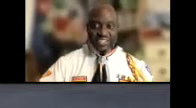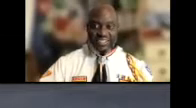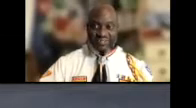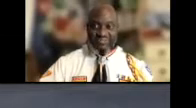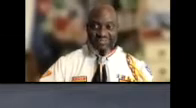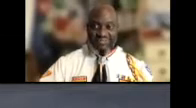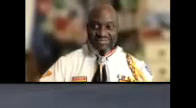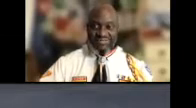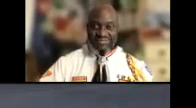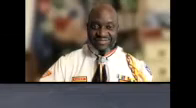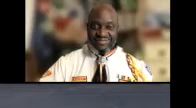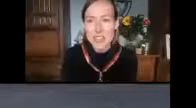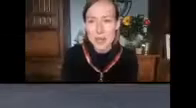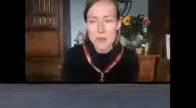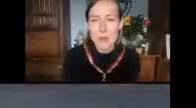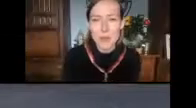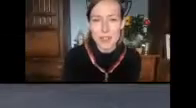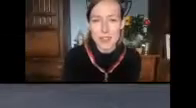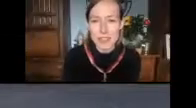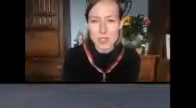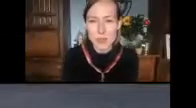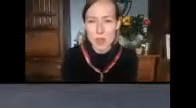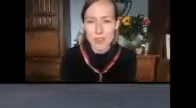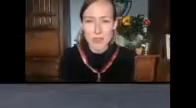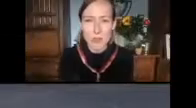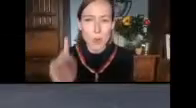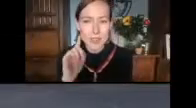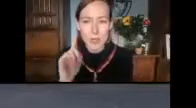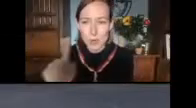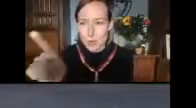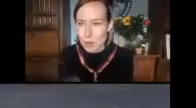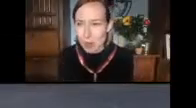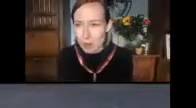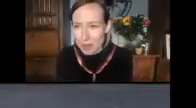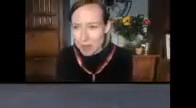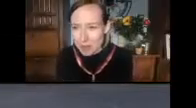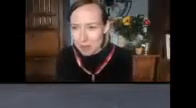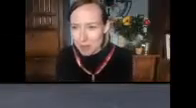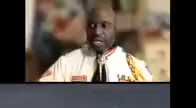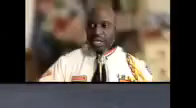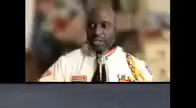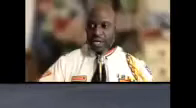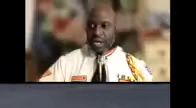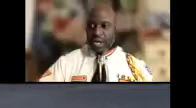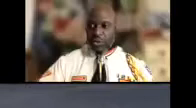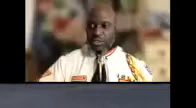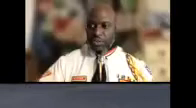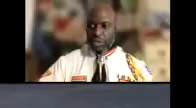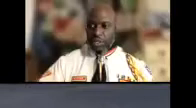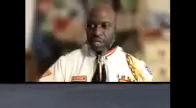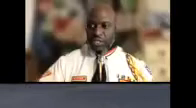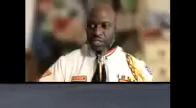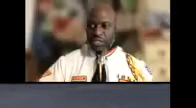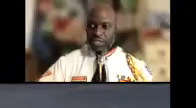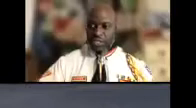Jessica. I can't see them unless you spotlight them or maybe if they're putting Okay, their I thumbs will up. So